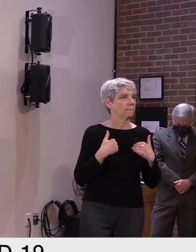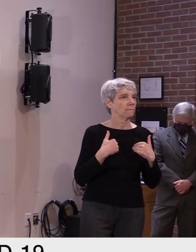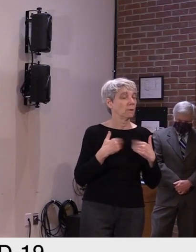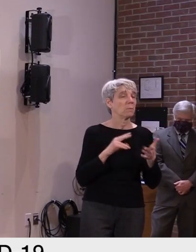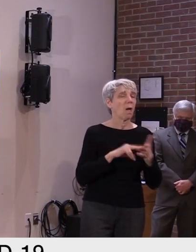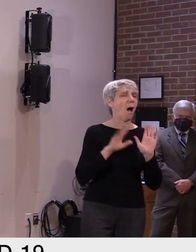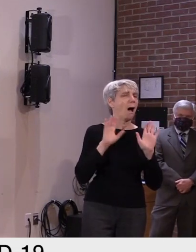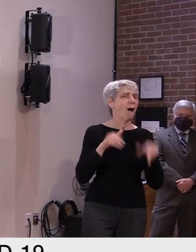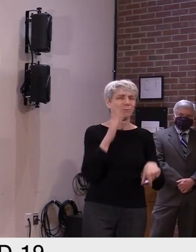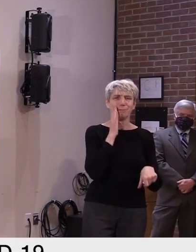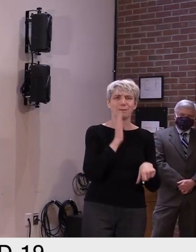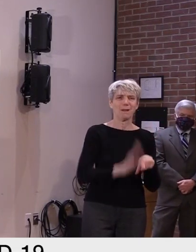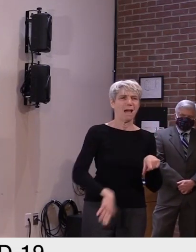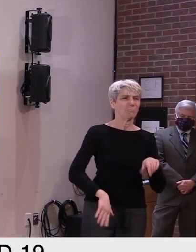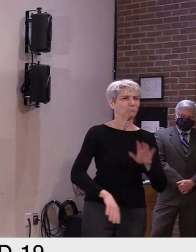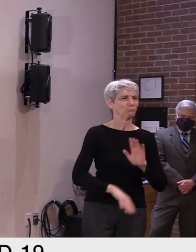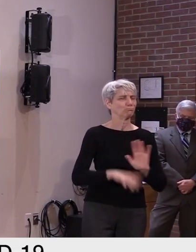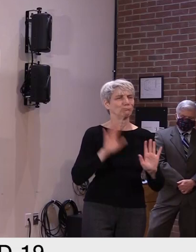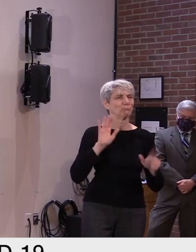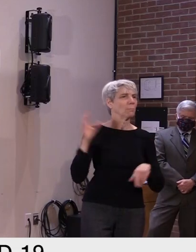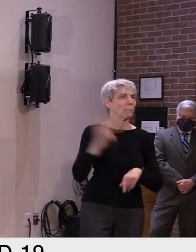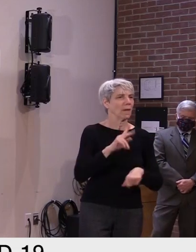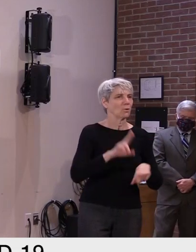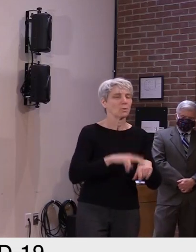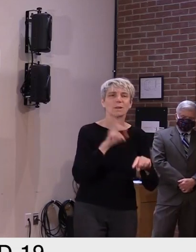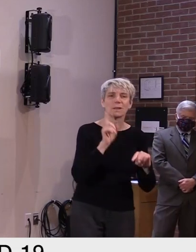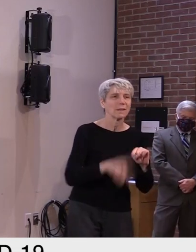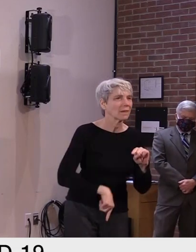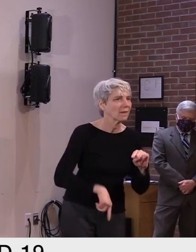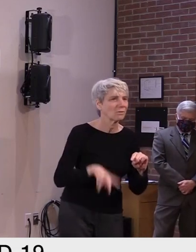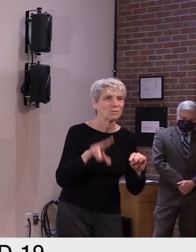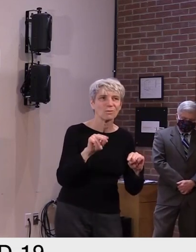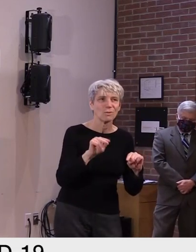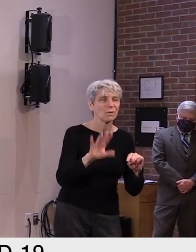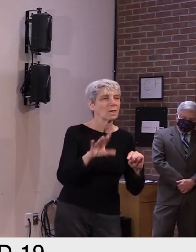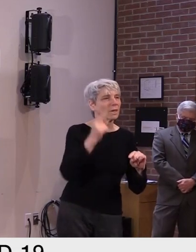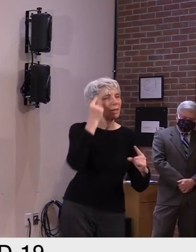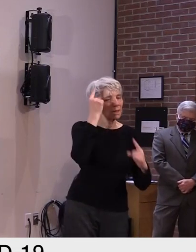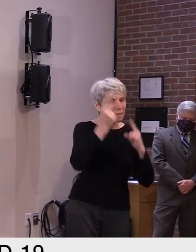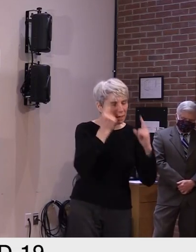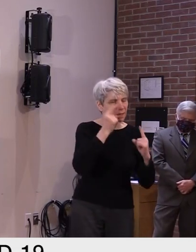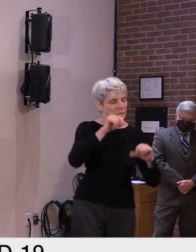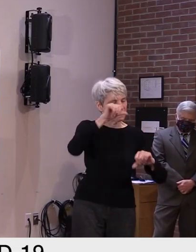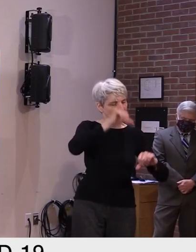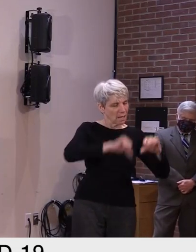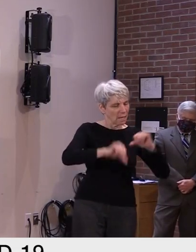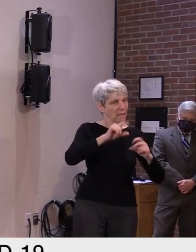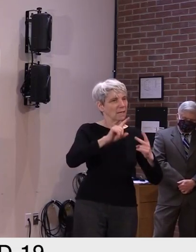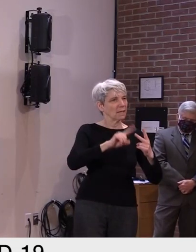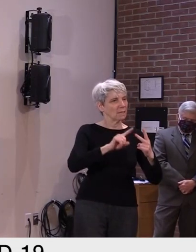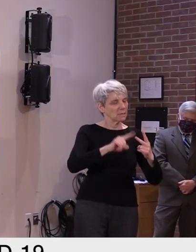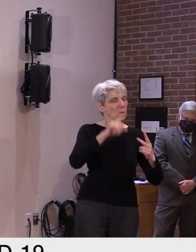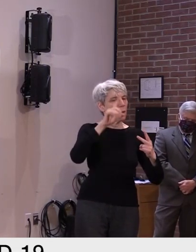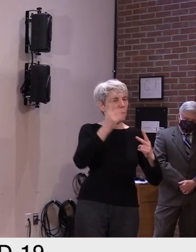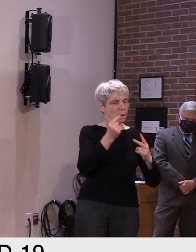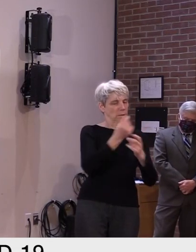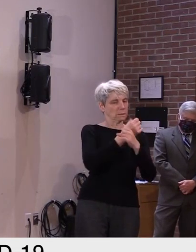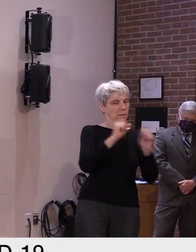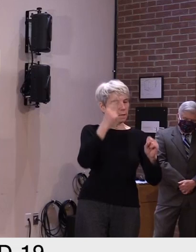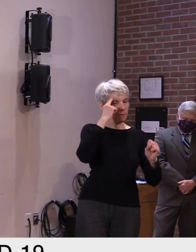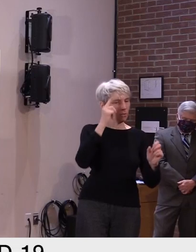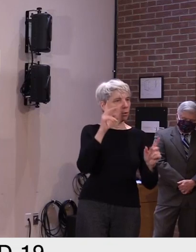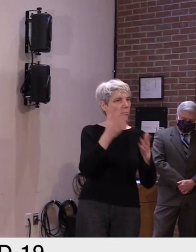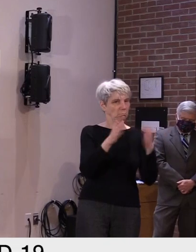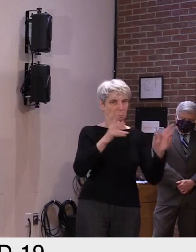careful. Based on the scientific and public health considerations, we have been restarting Vermont steps